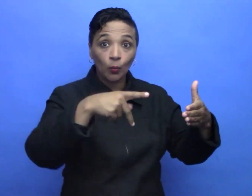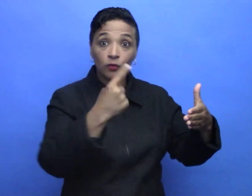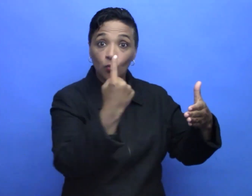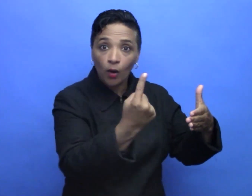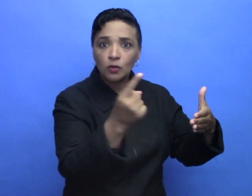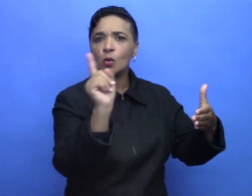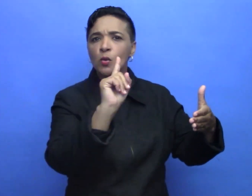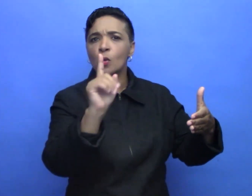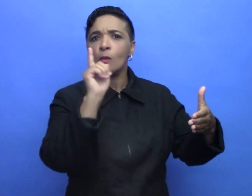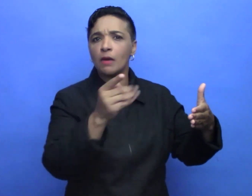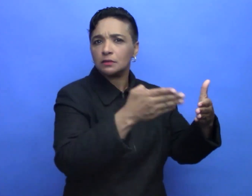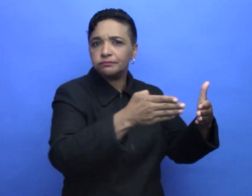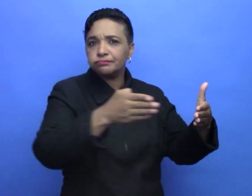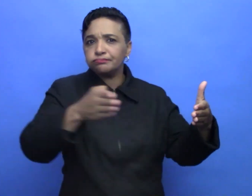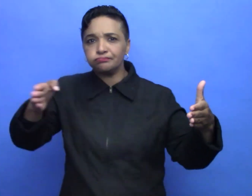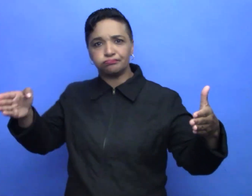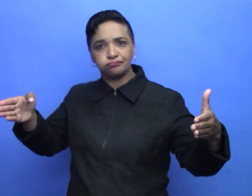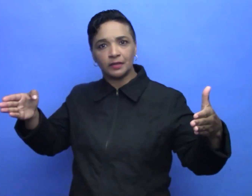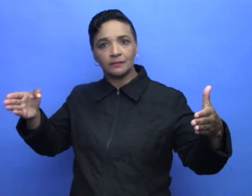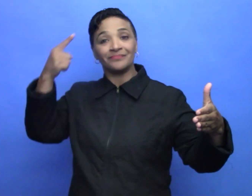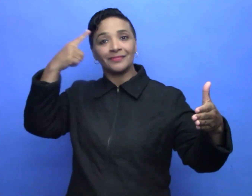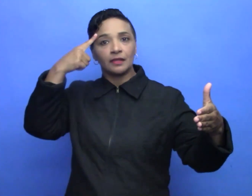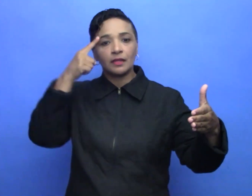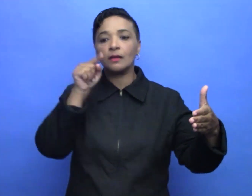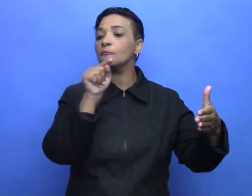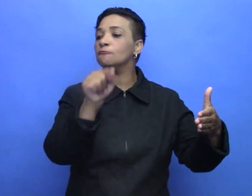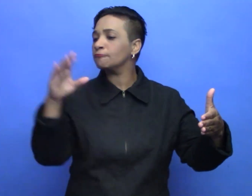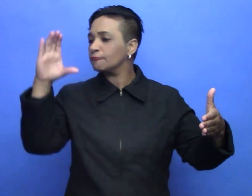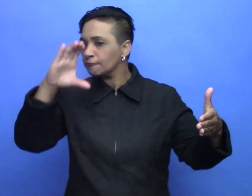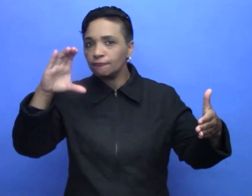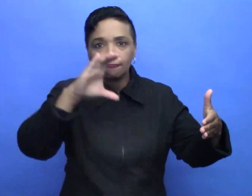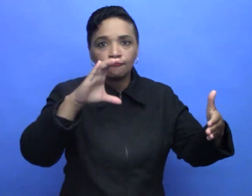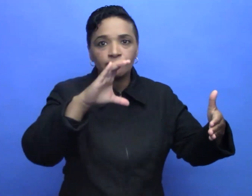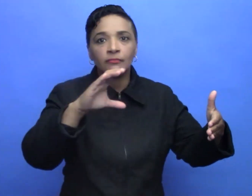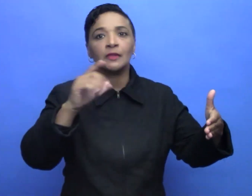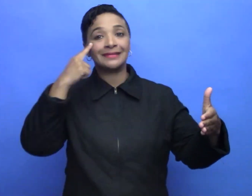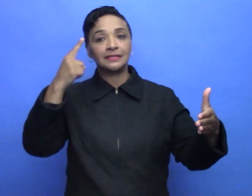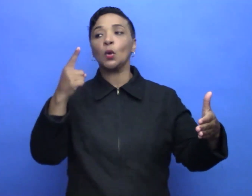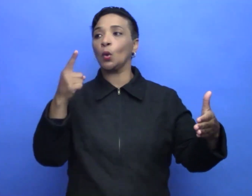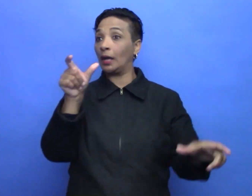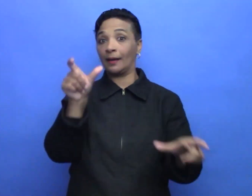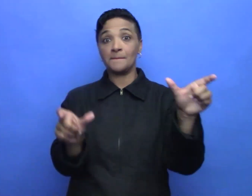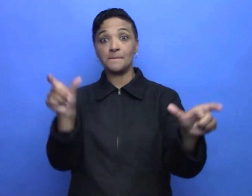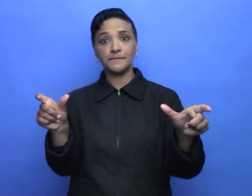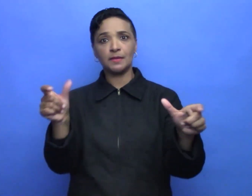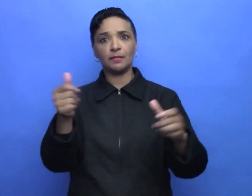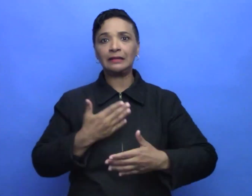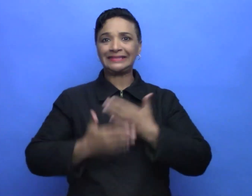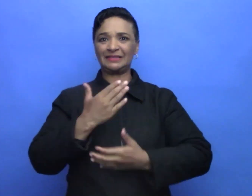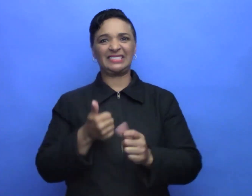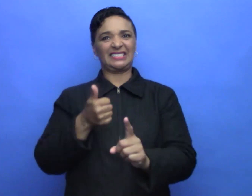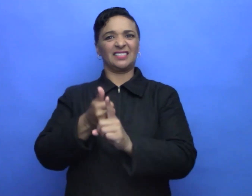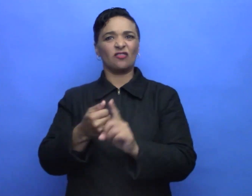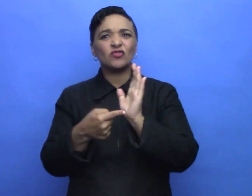also engage seek the assistance of influencers who have disabilities, like